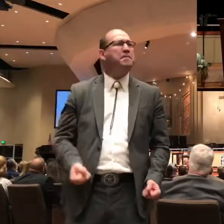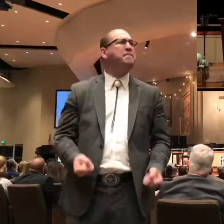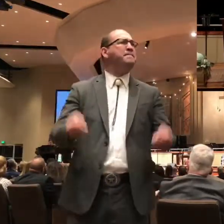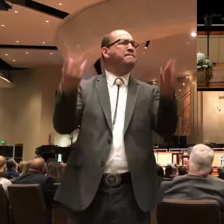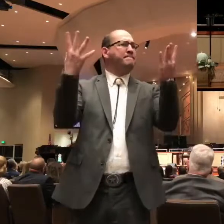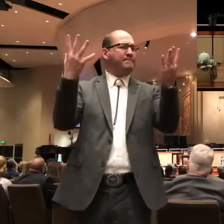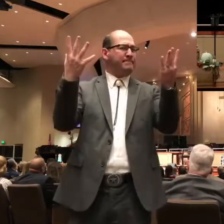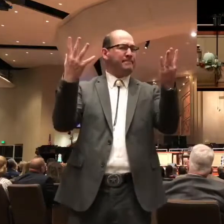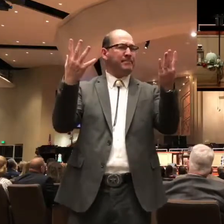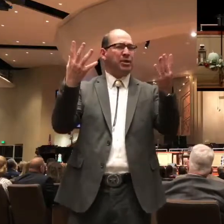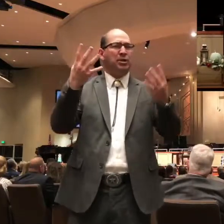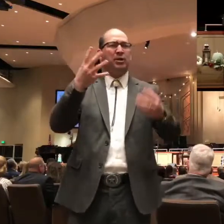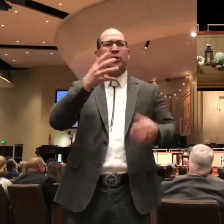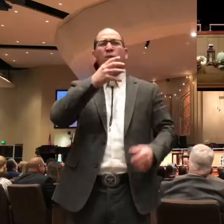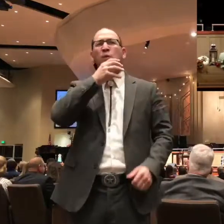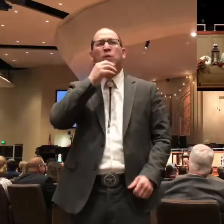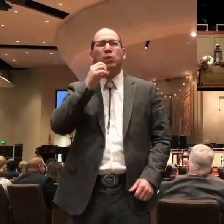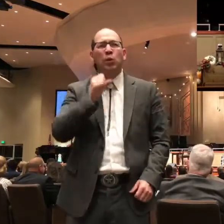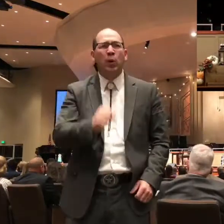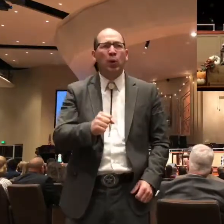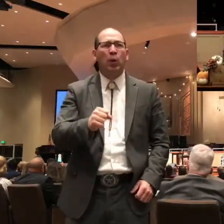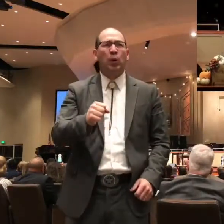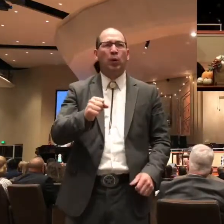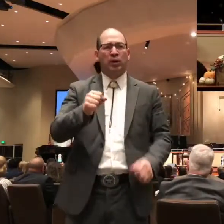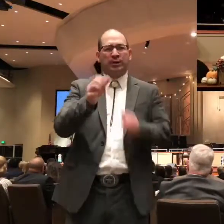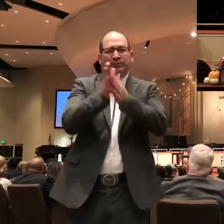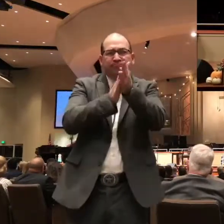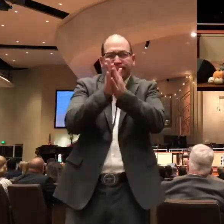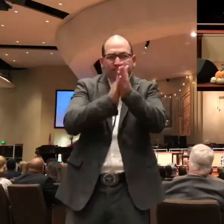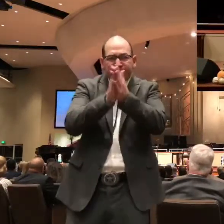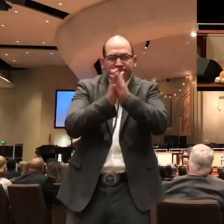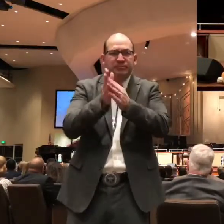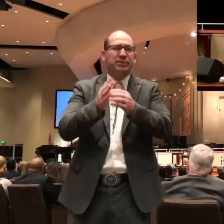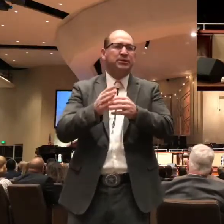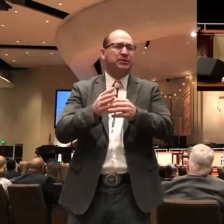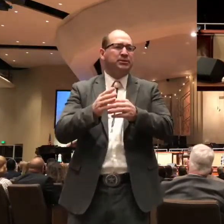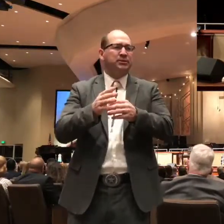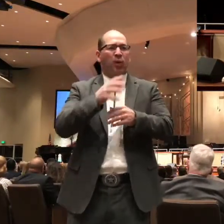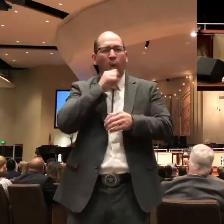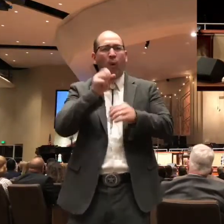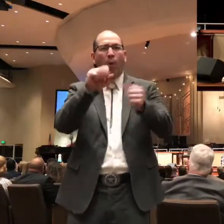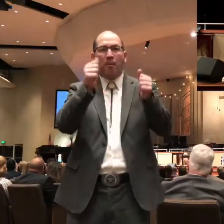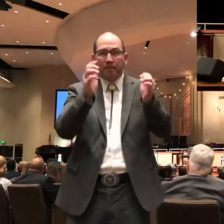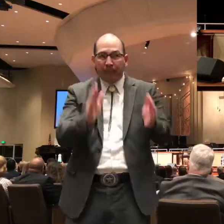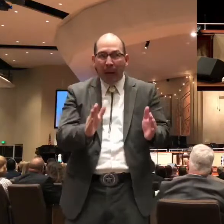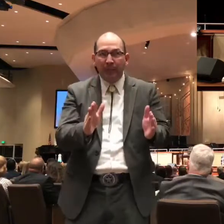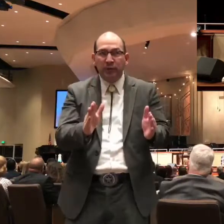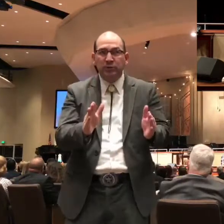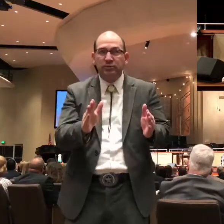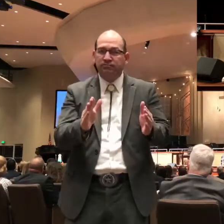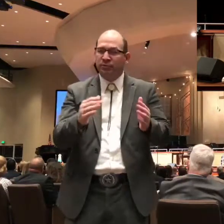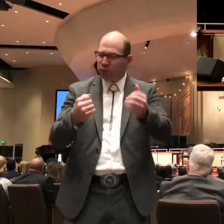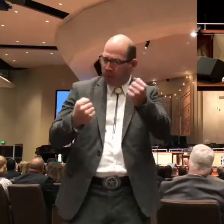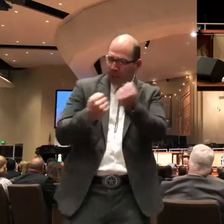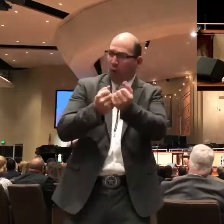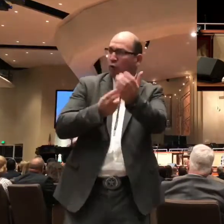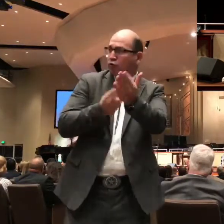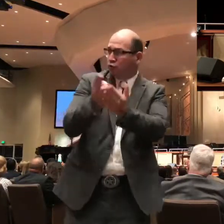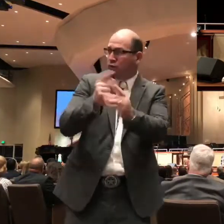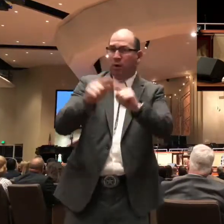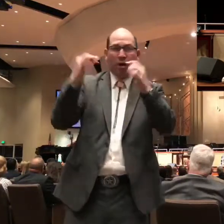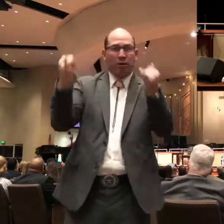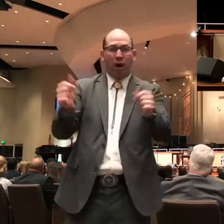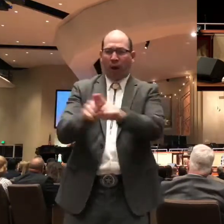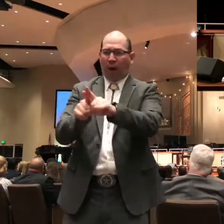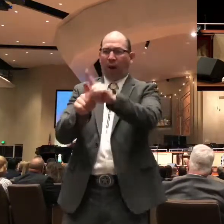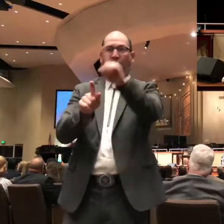so many elderly Methodists and elderly Baptists who gave their money and their time so that the fundamental truths of the Bible could be